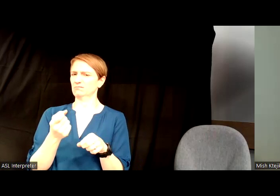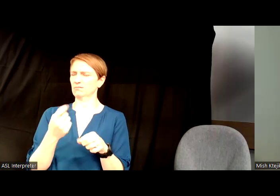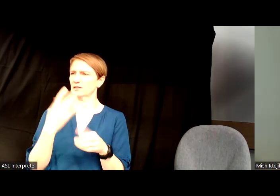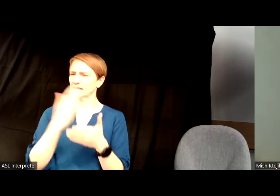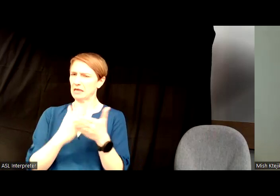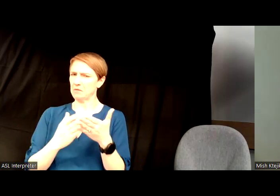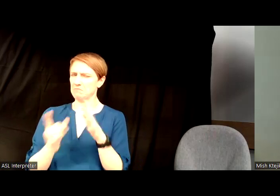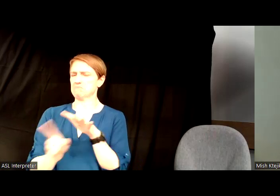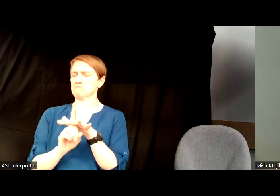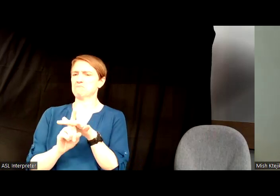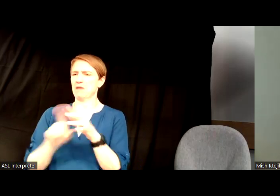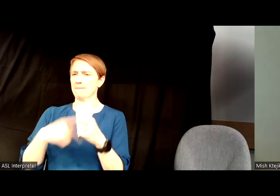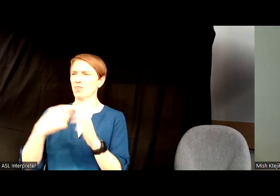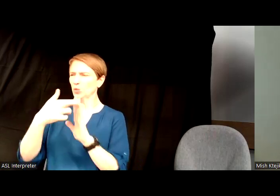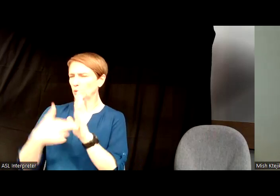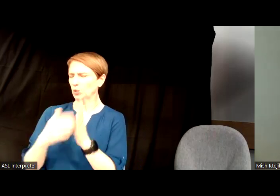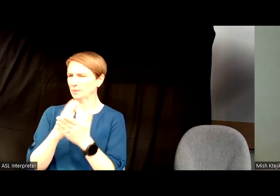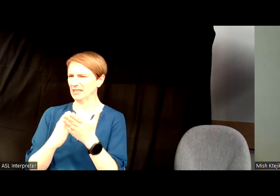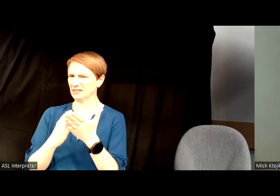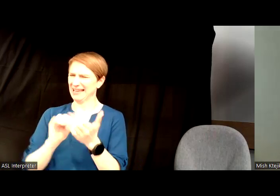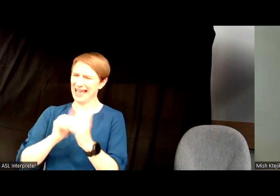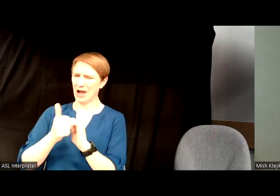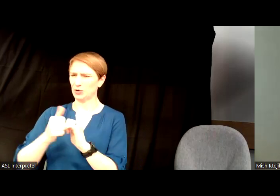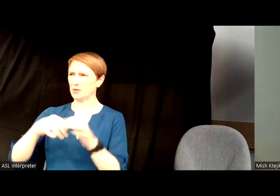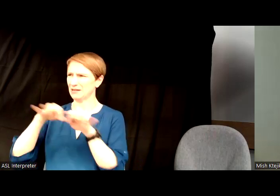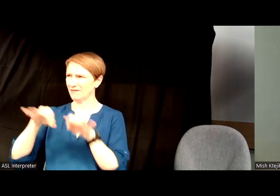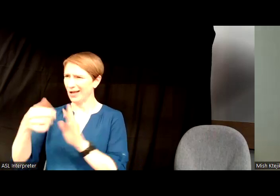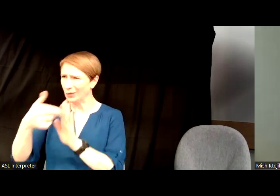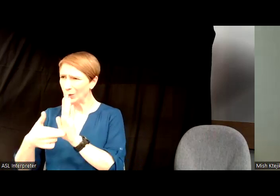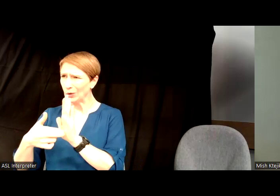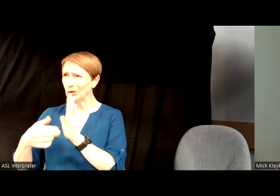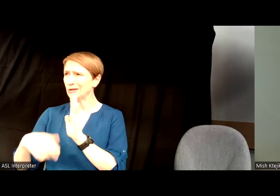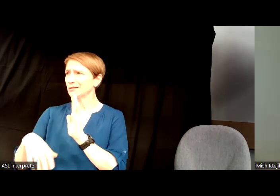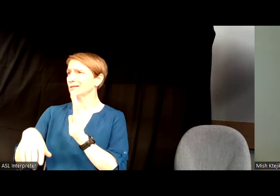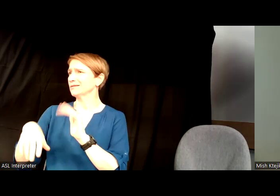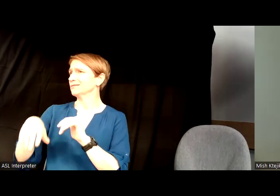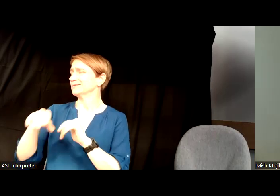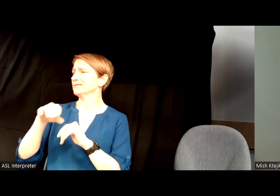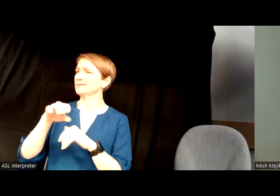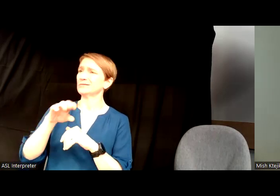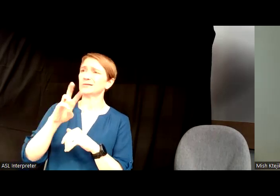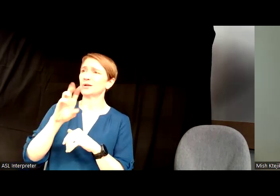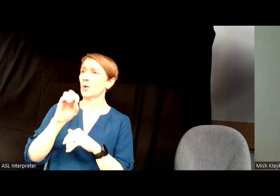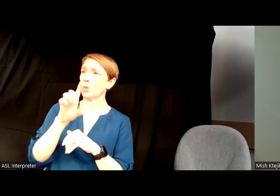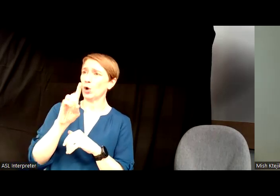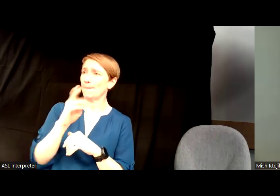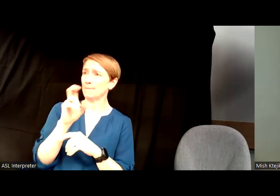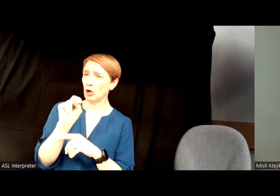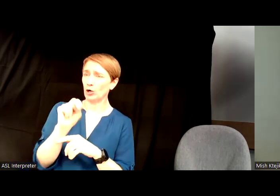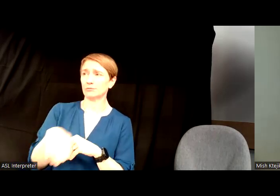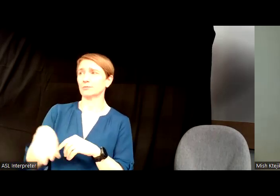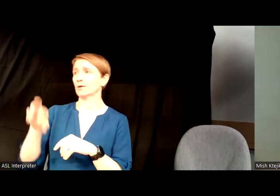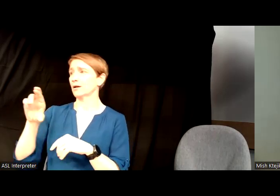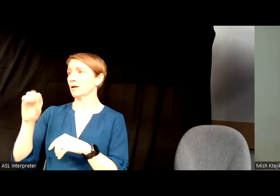piece. And how are we defining rule? Is Woodburn rule versus Roseburg rule? And is that